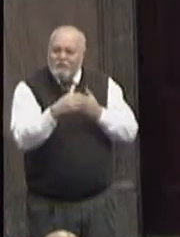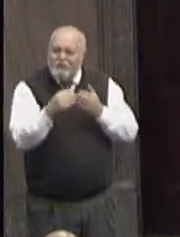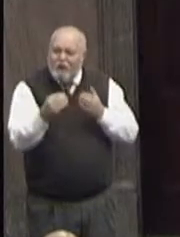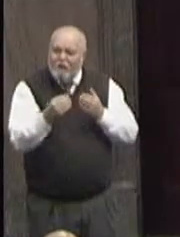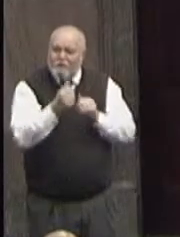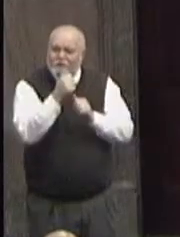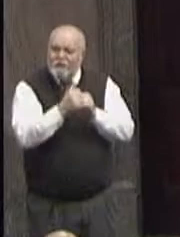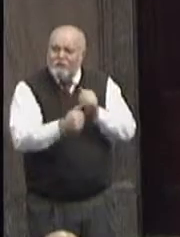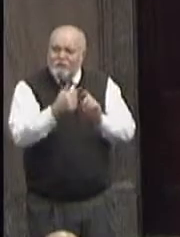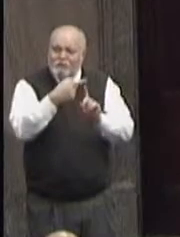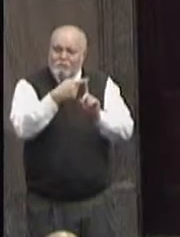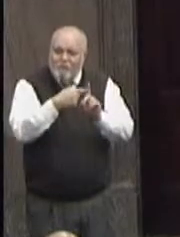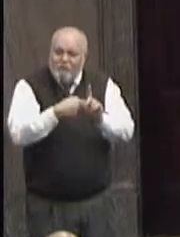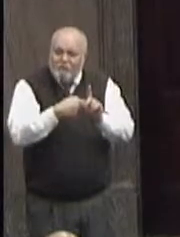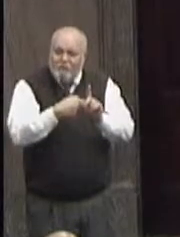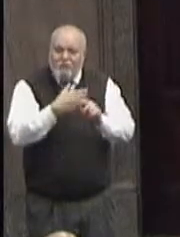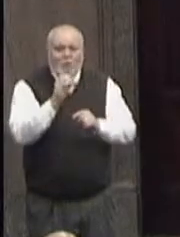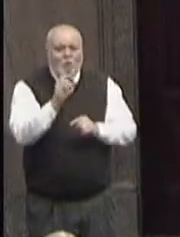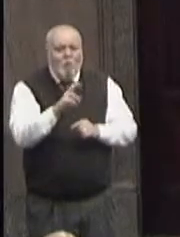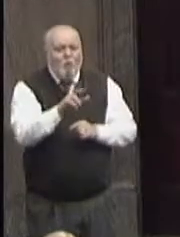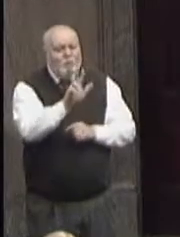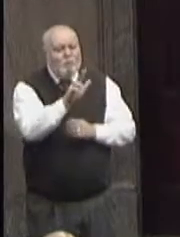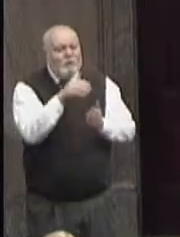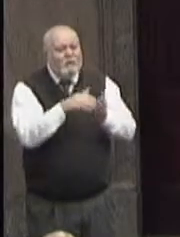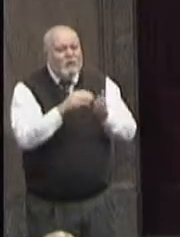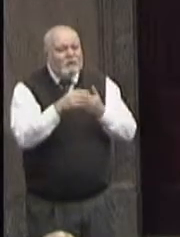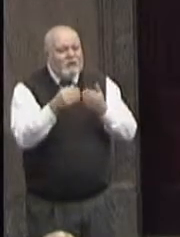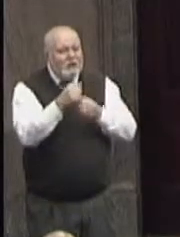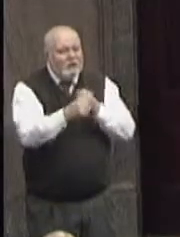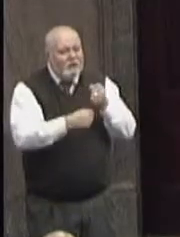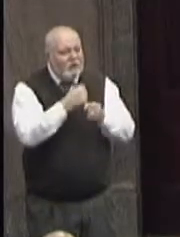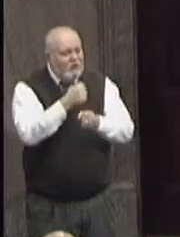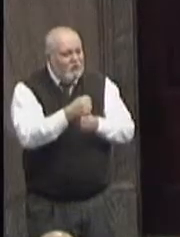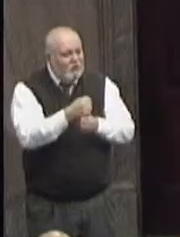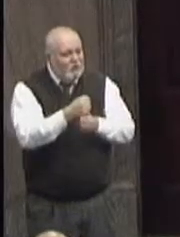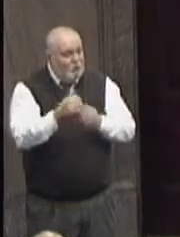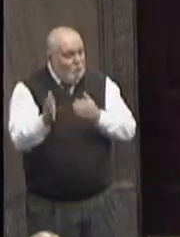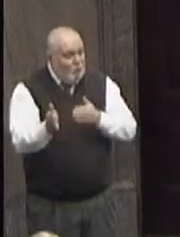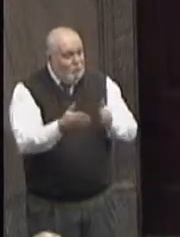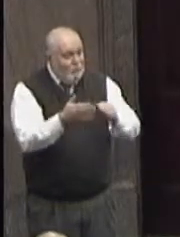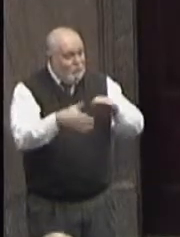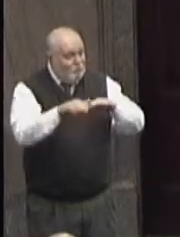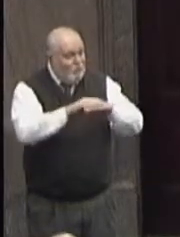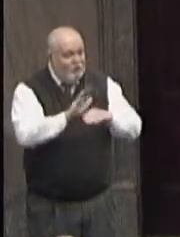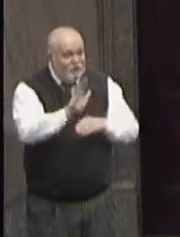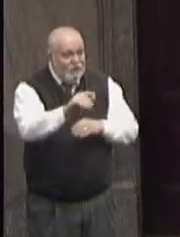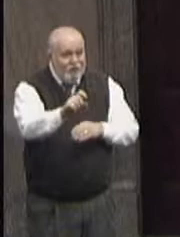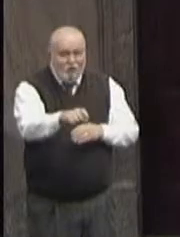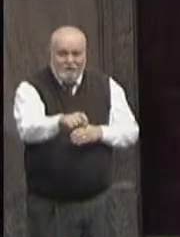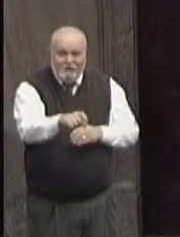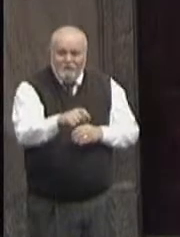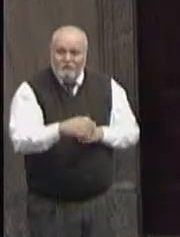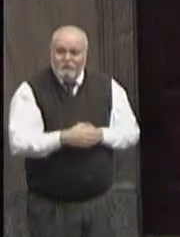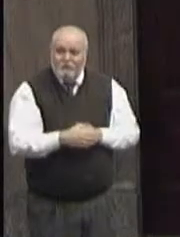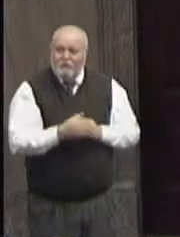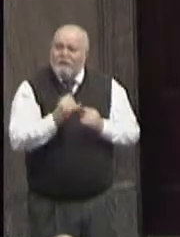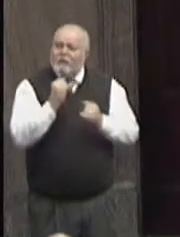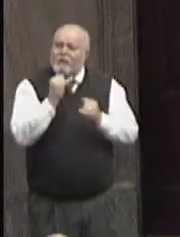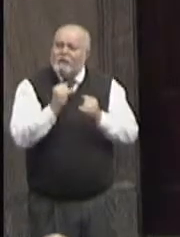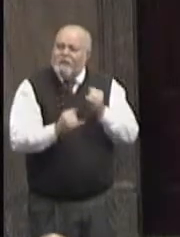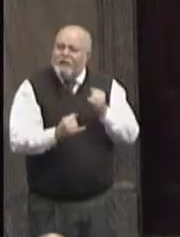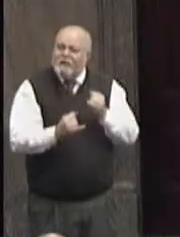per month or $3,000 a year for their plan to cover their needs. Last but not